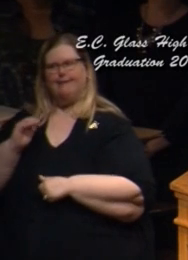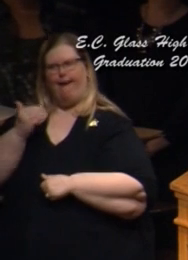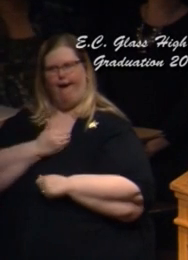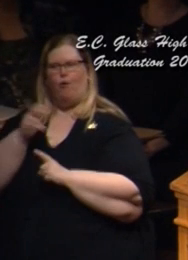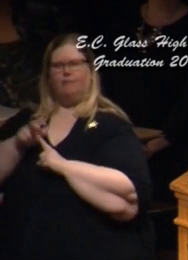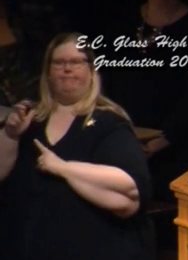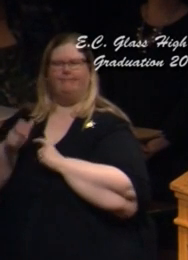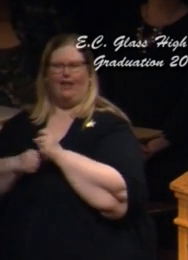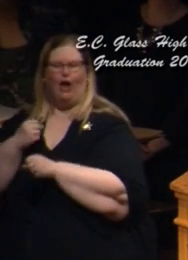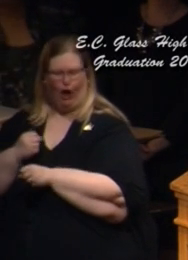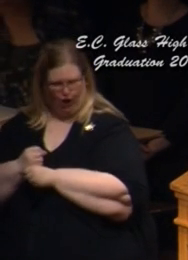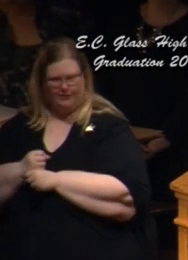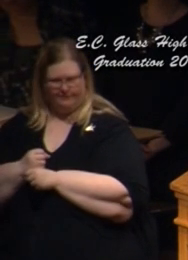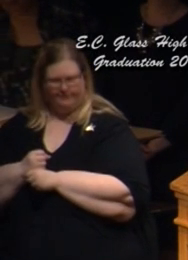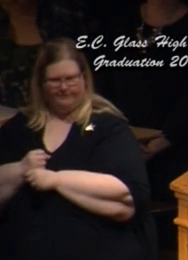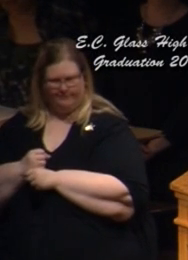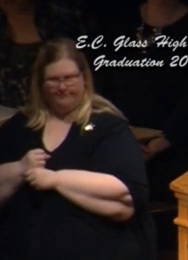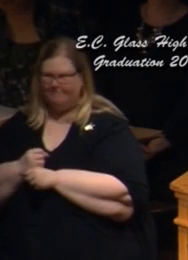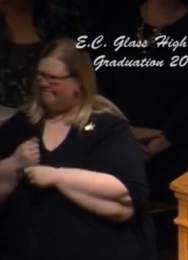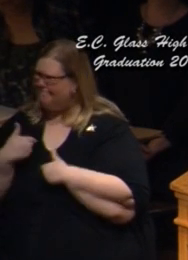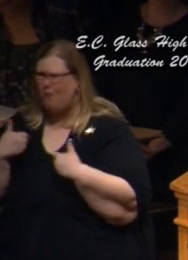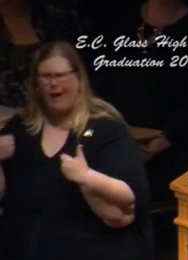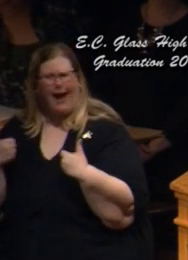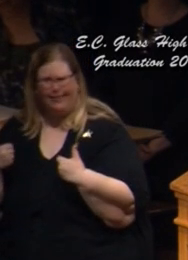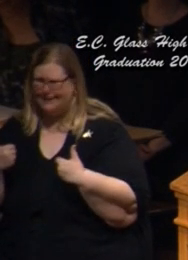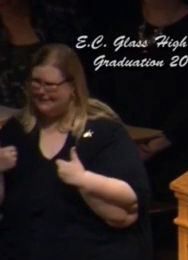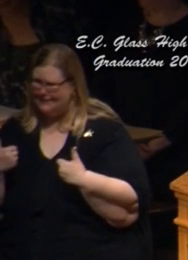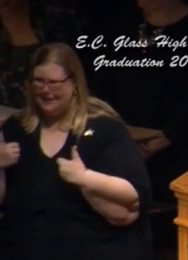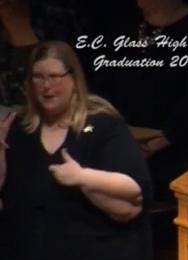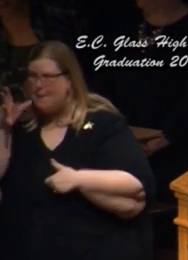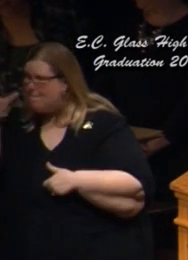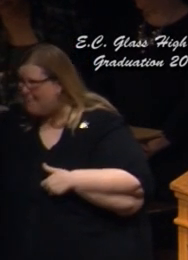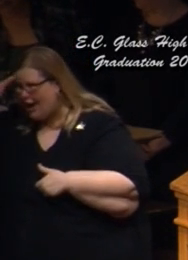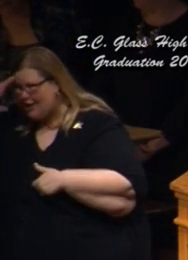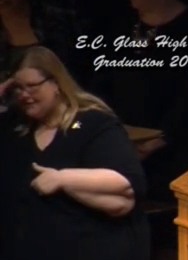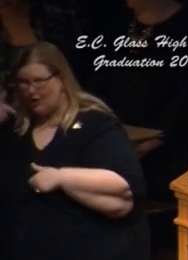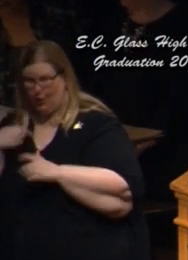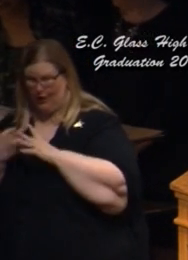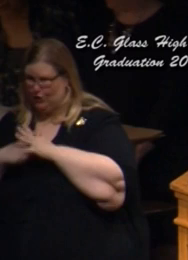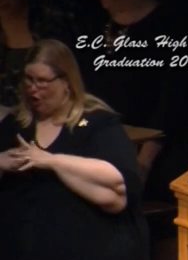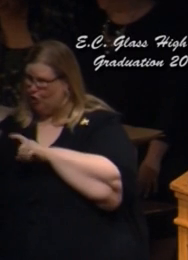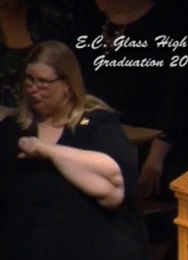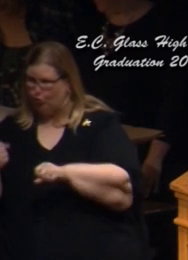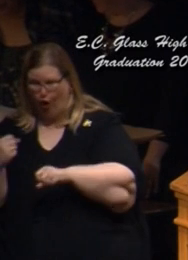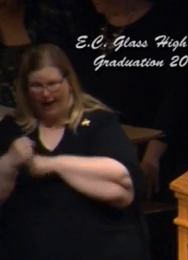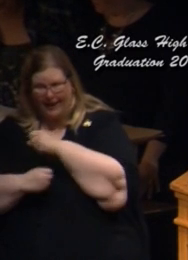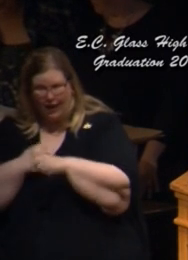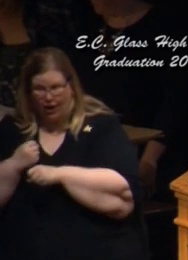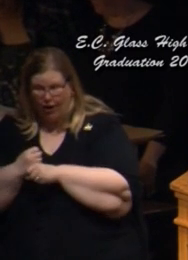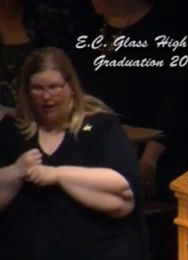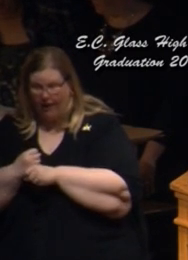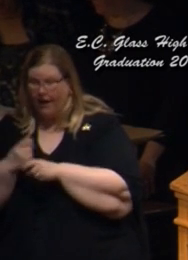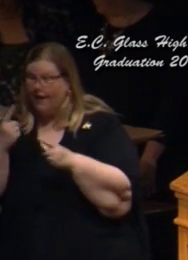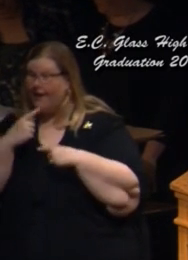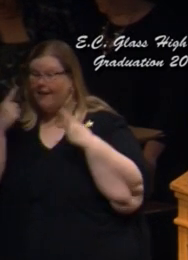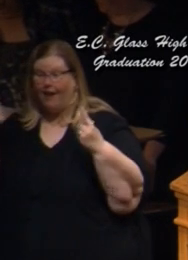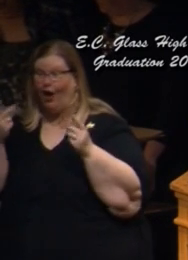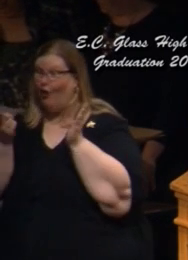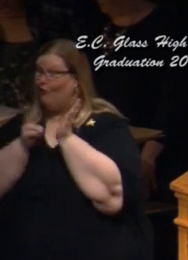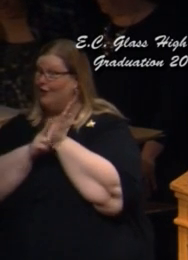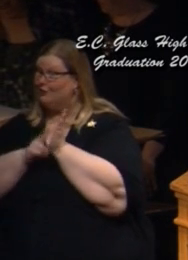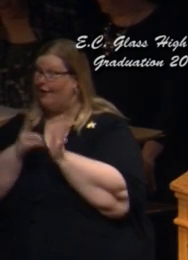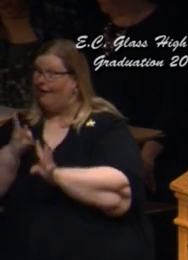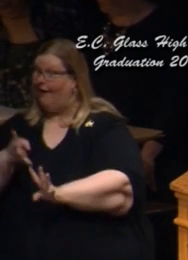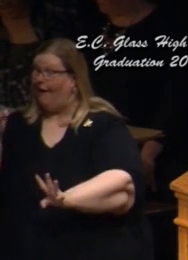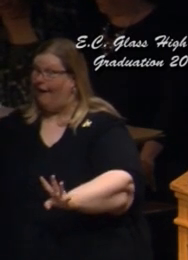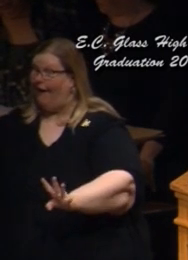year. We got this. Parents, we started strong, and those legendary registration